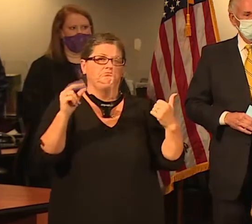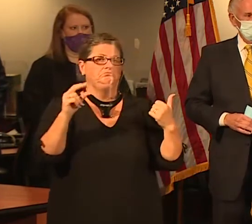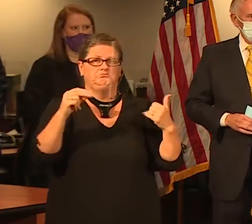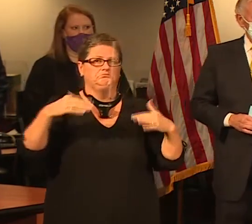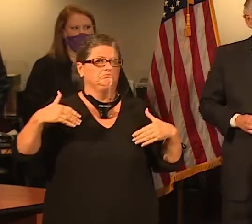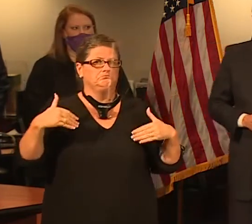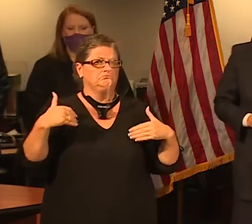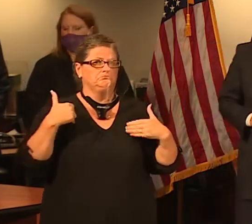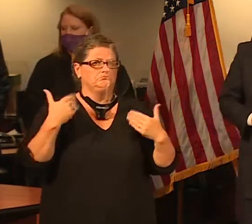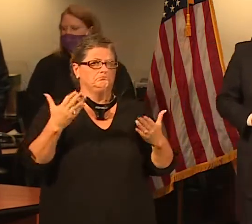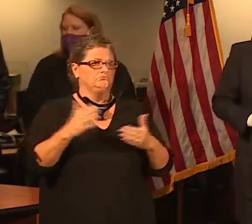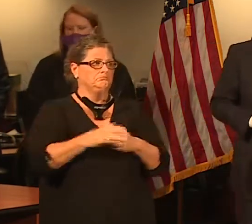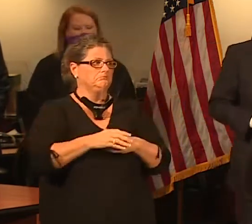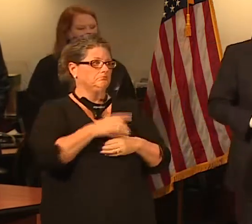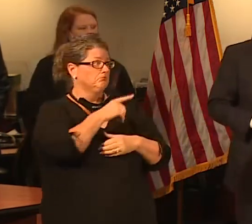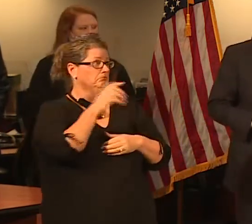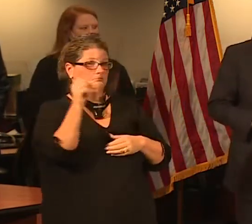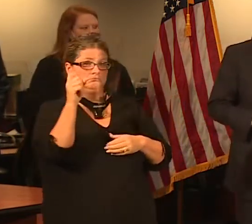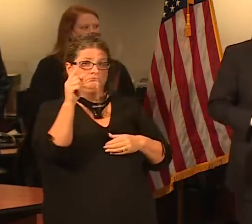but Stephen?